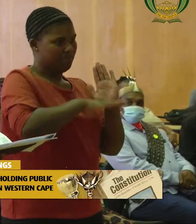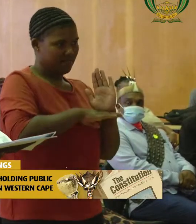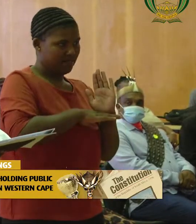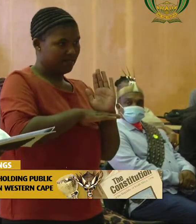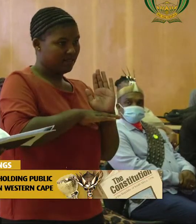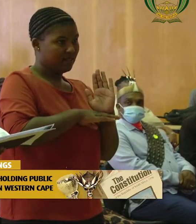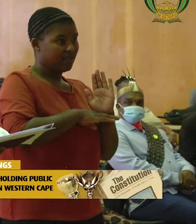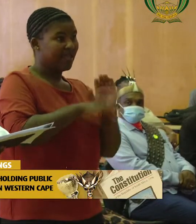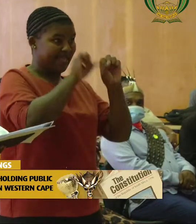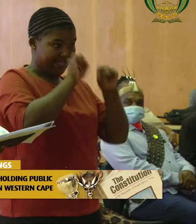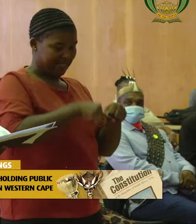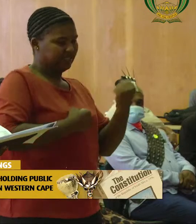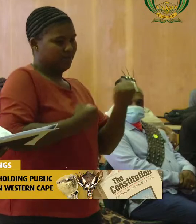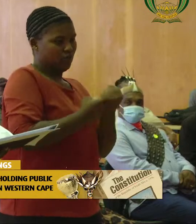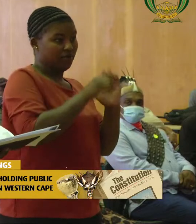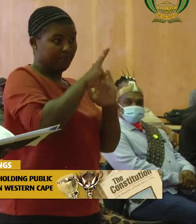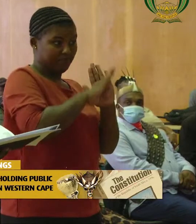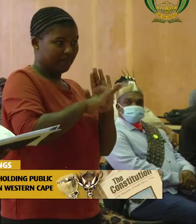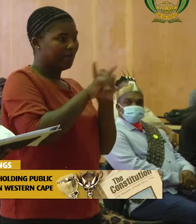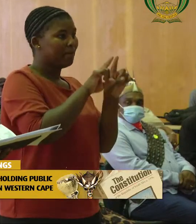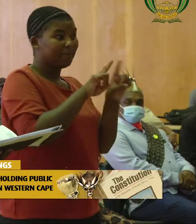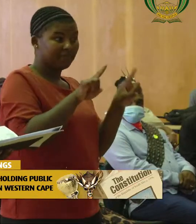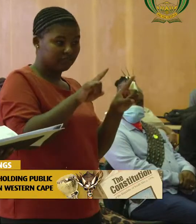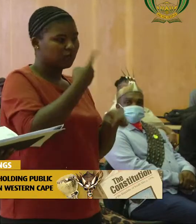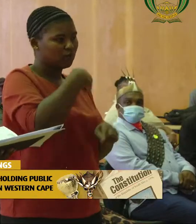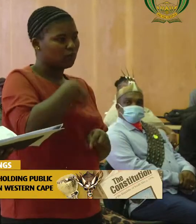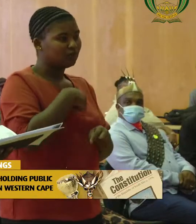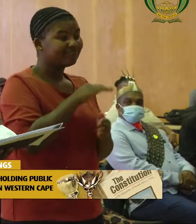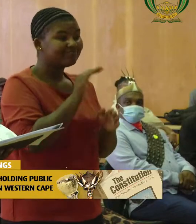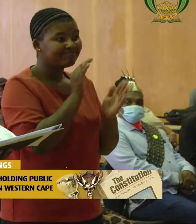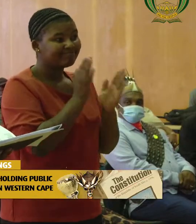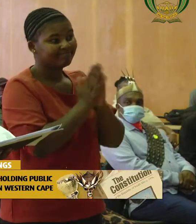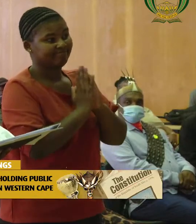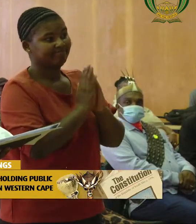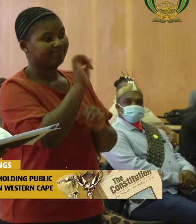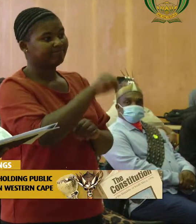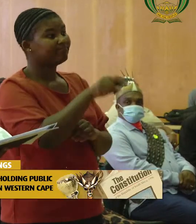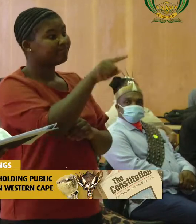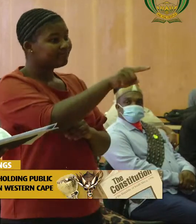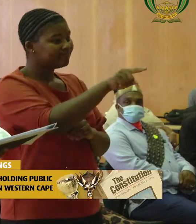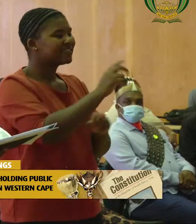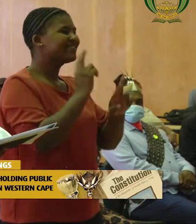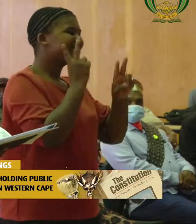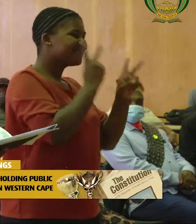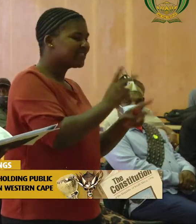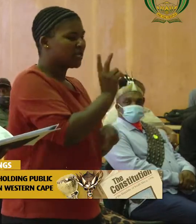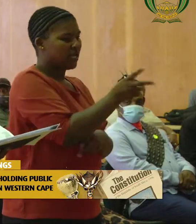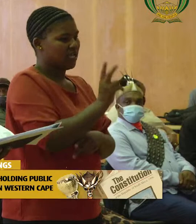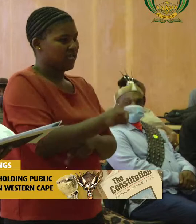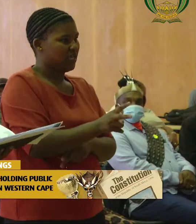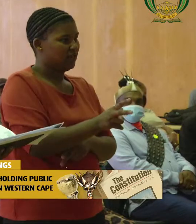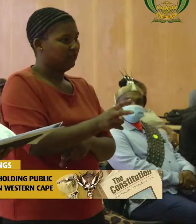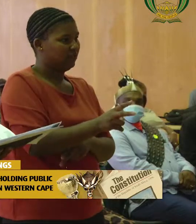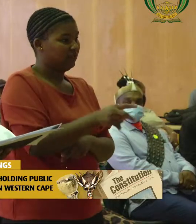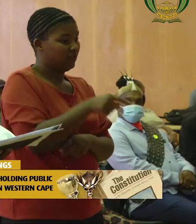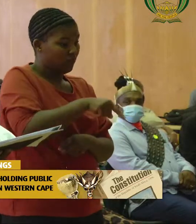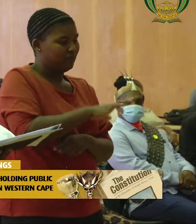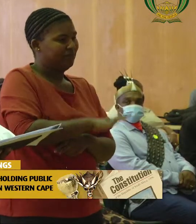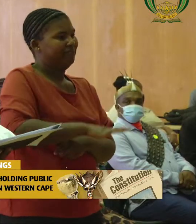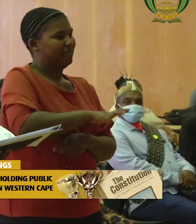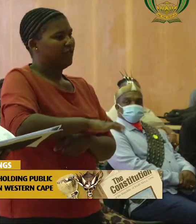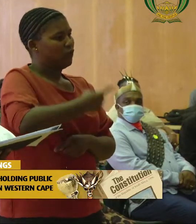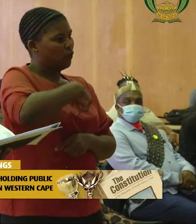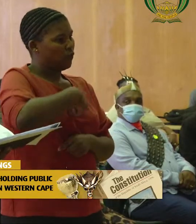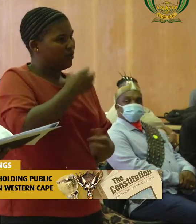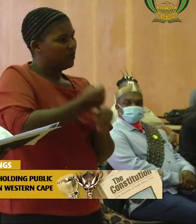However, we request that this committee revisit Southern Cape again so that we can make